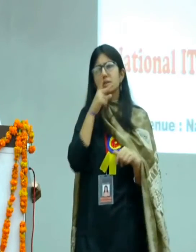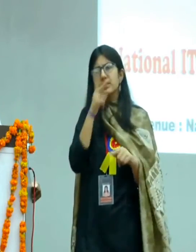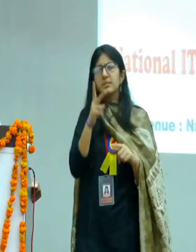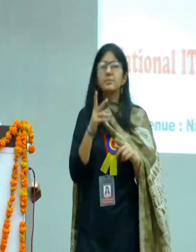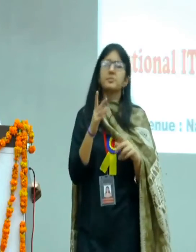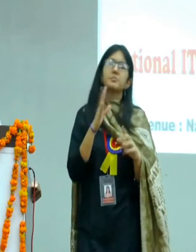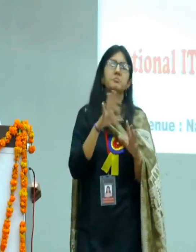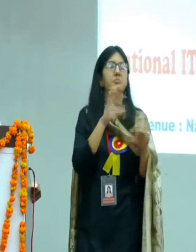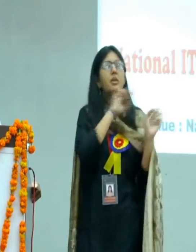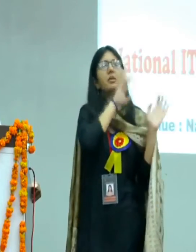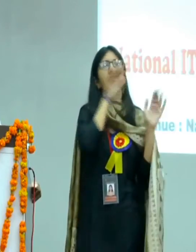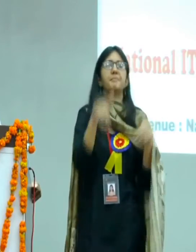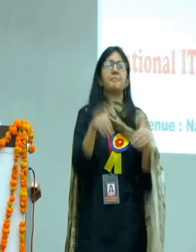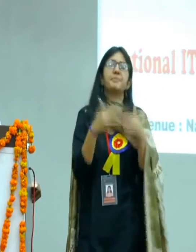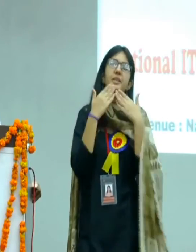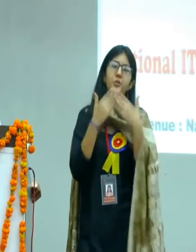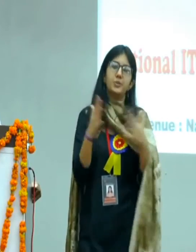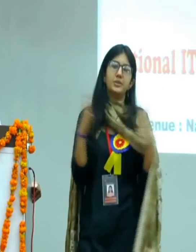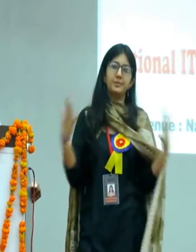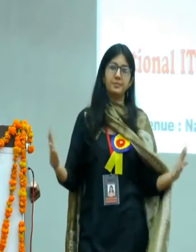thanks a lot for this help.